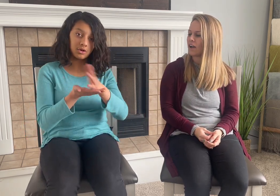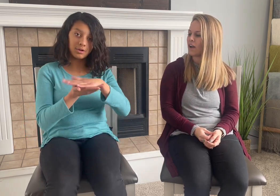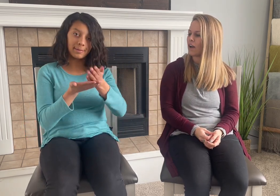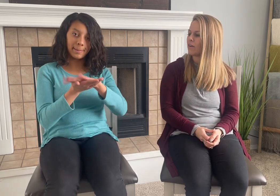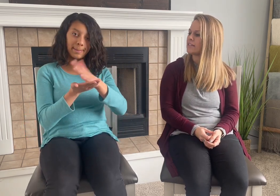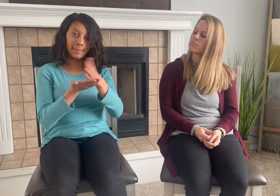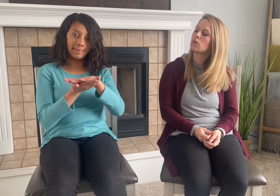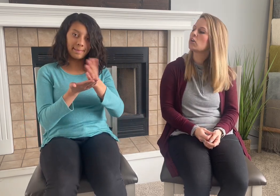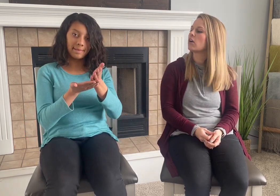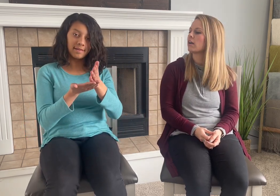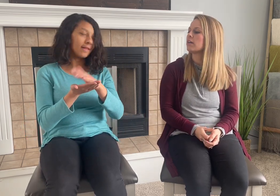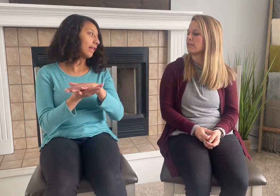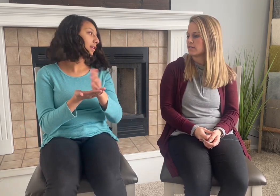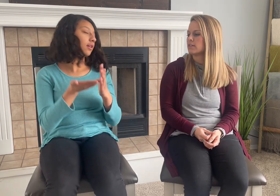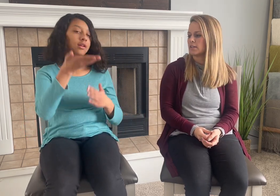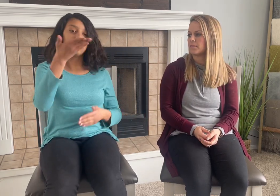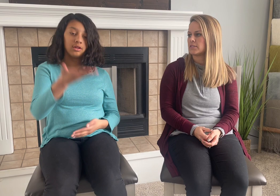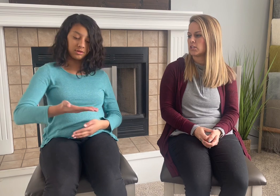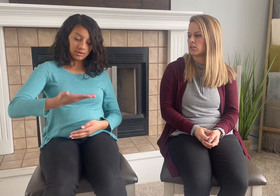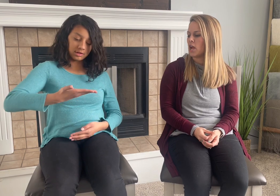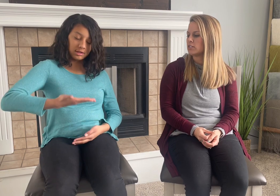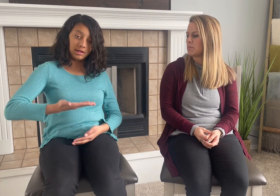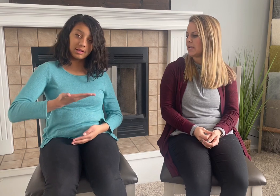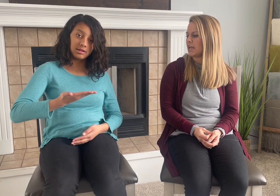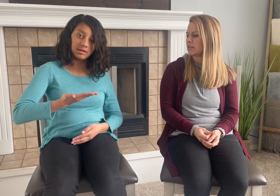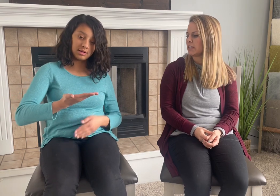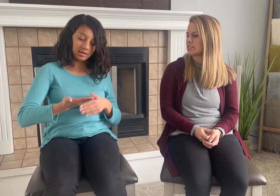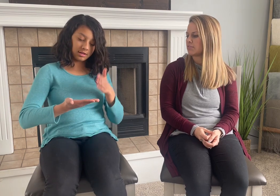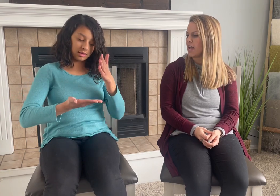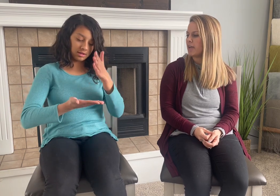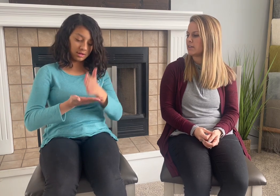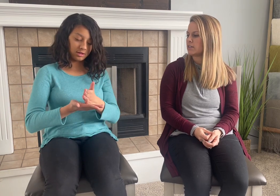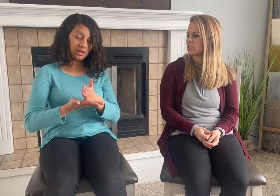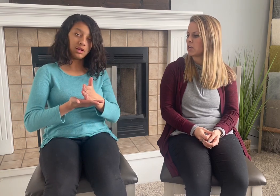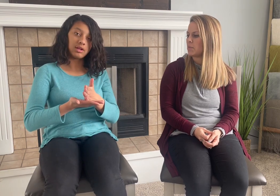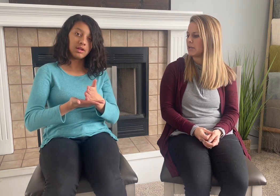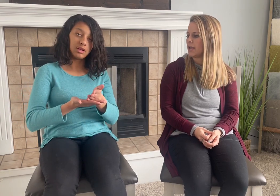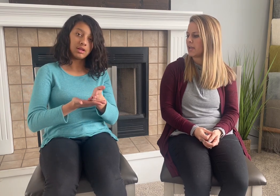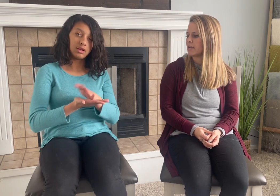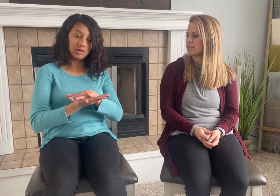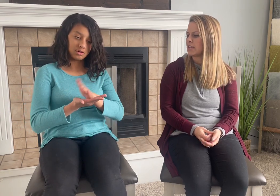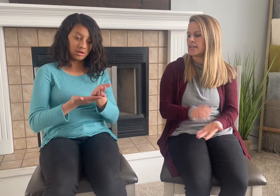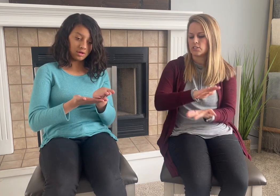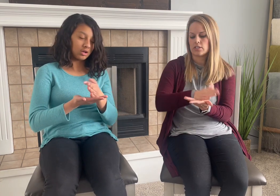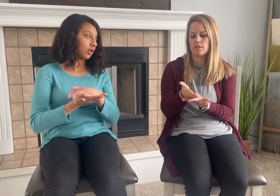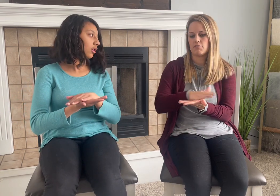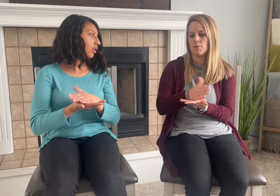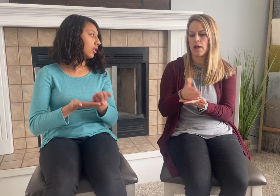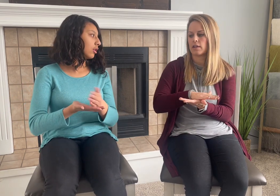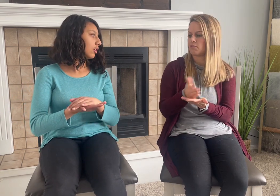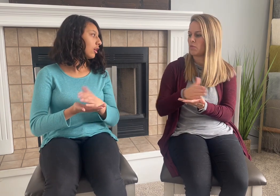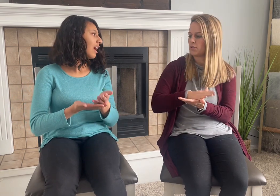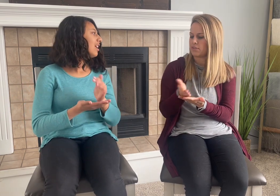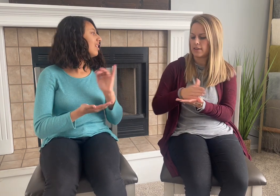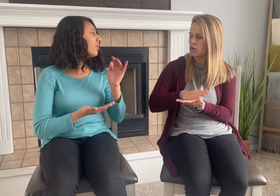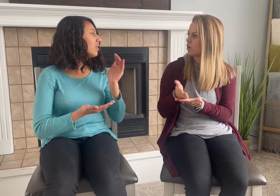All right. So cook. Yep. So your non-dominant hand lays flat. Your dominant hand is just going to flip back and forth. Cook.